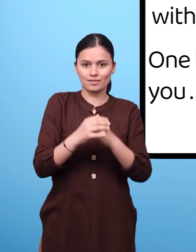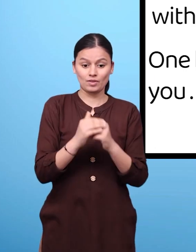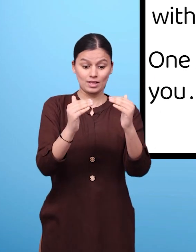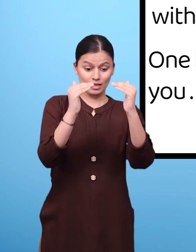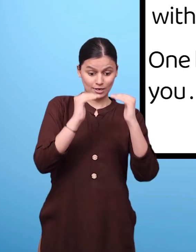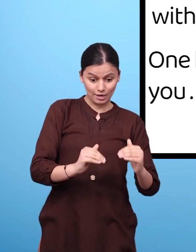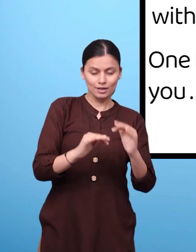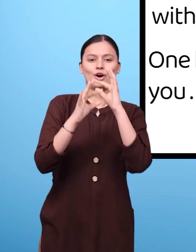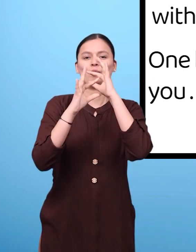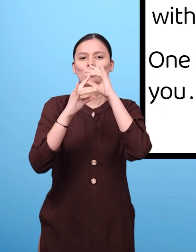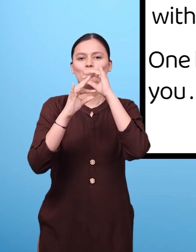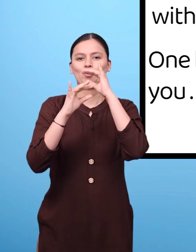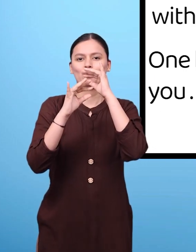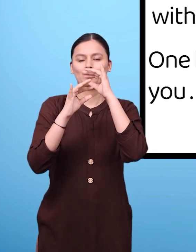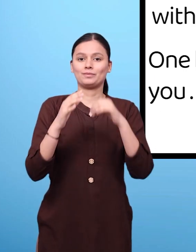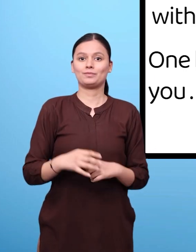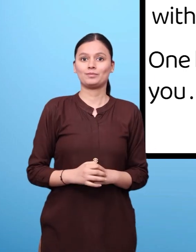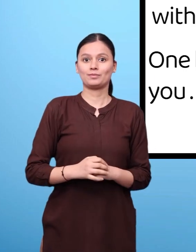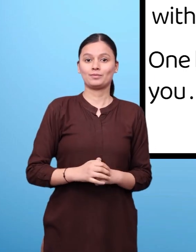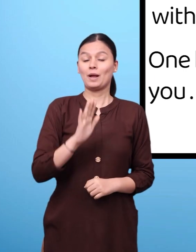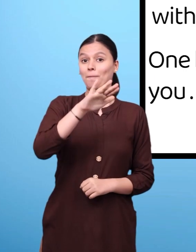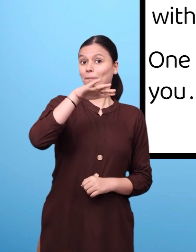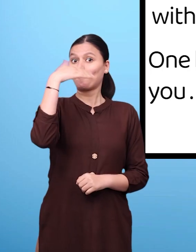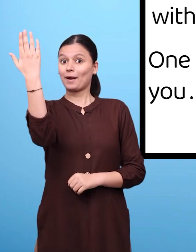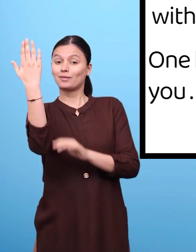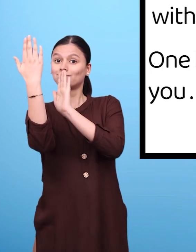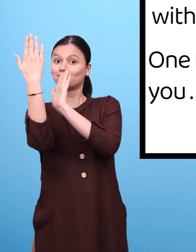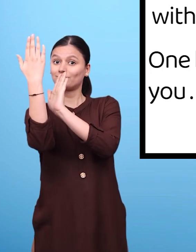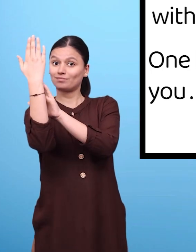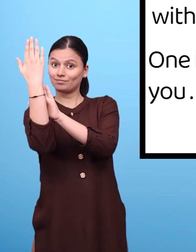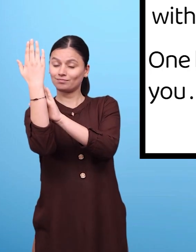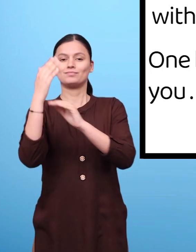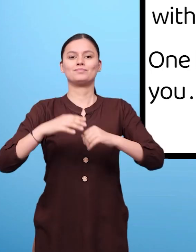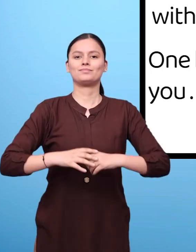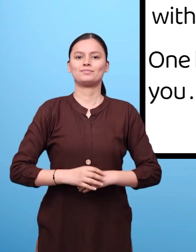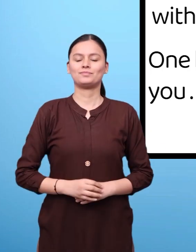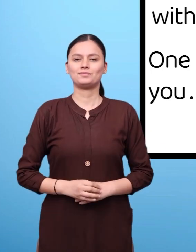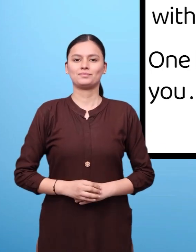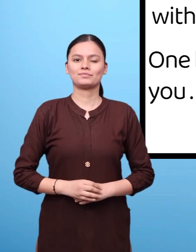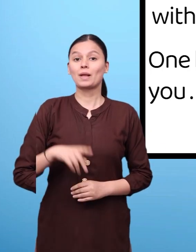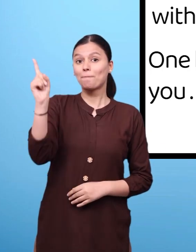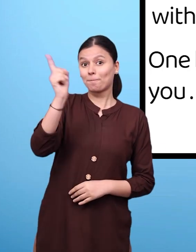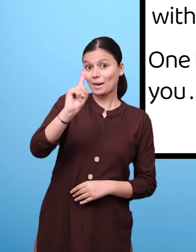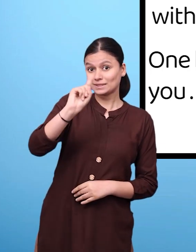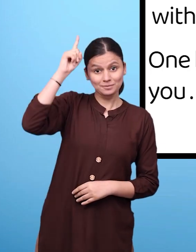and a Shehnai And on the right hand side we have